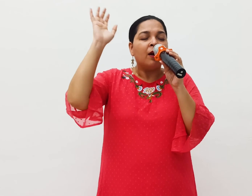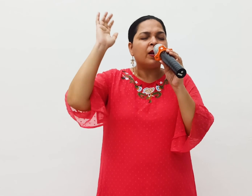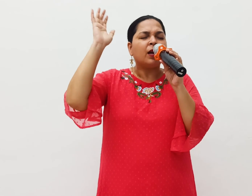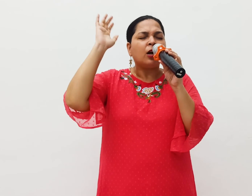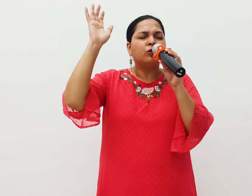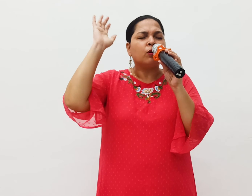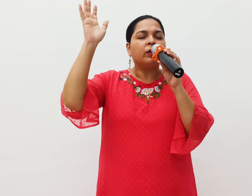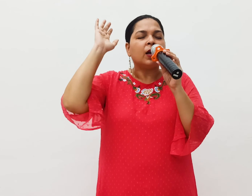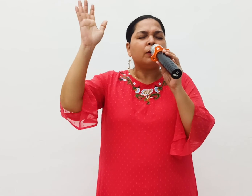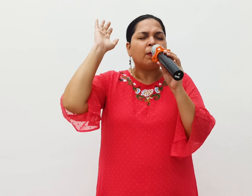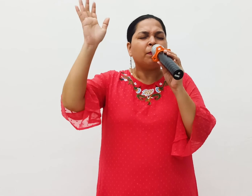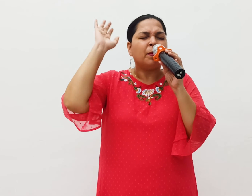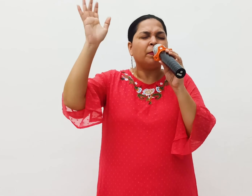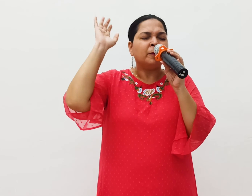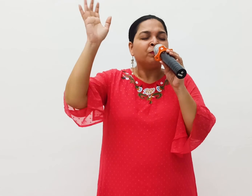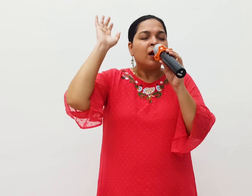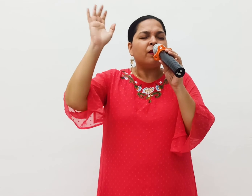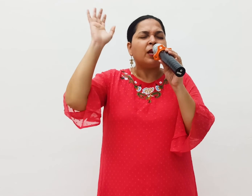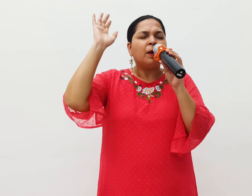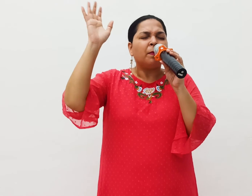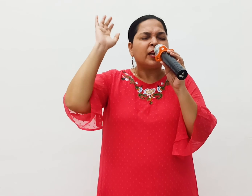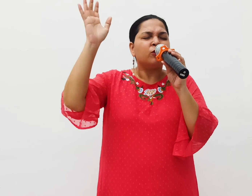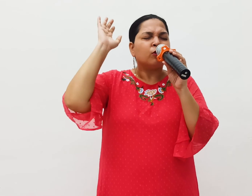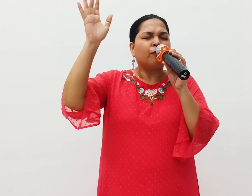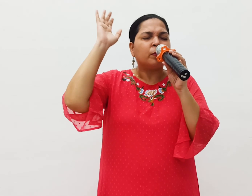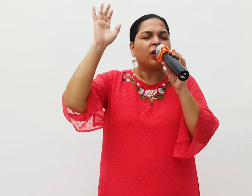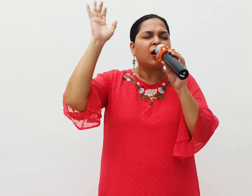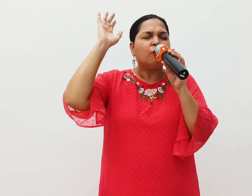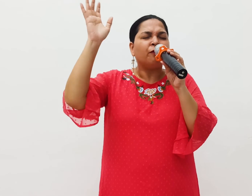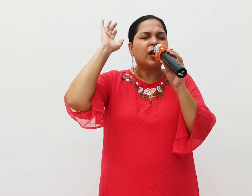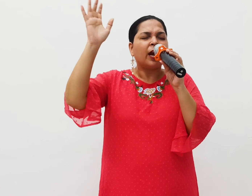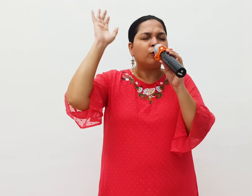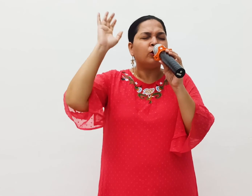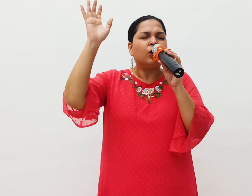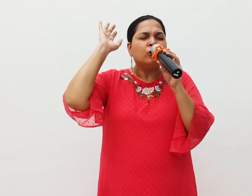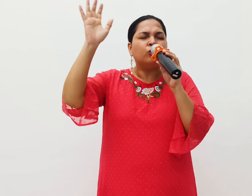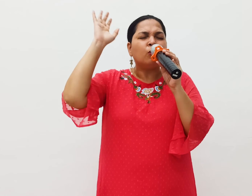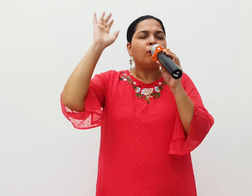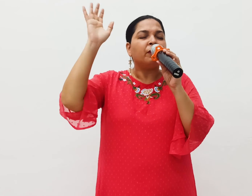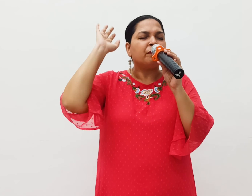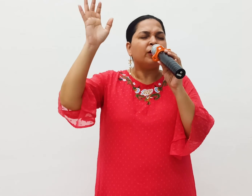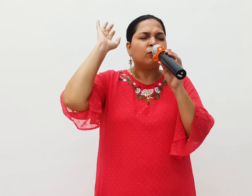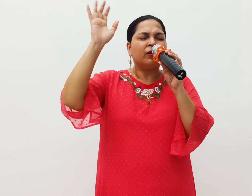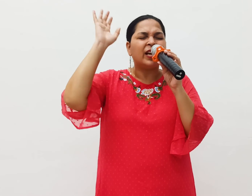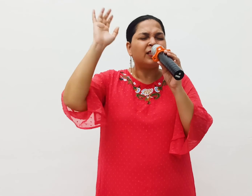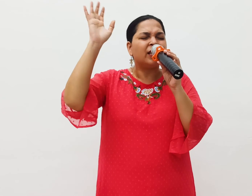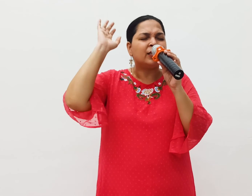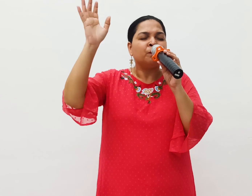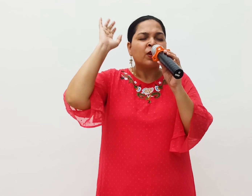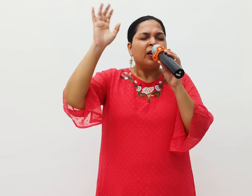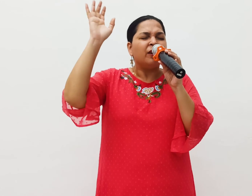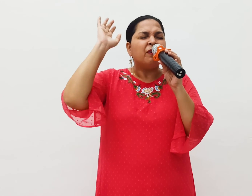baba. Rika so thali baba. Reba, Baba, yes, so Lord, from the crown of their head to the sole of their feet, O Lord,